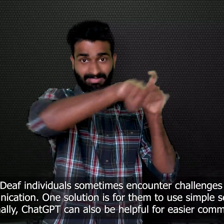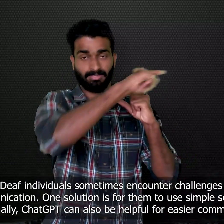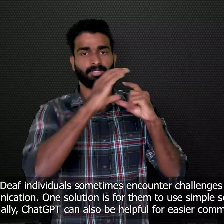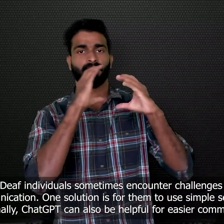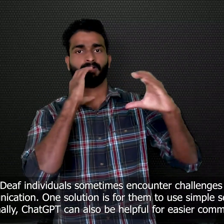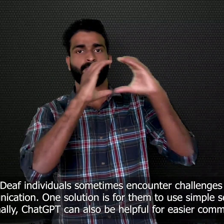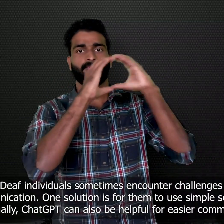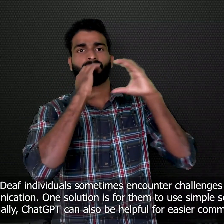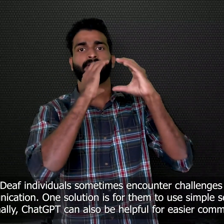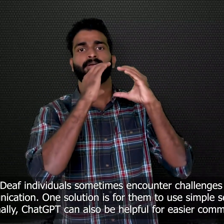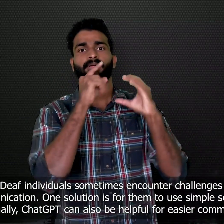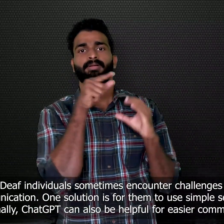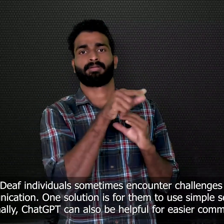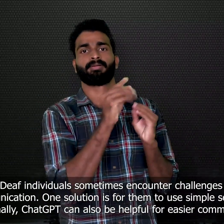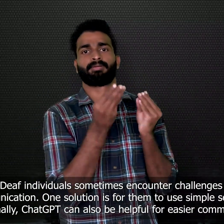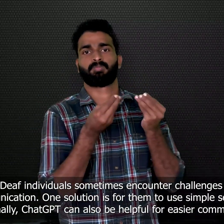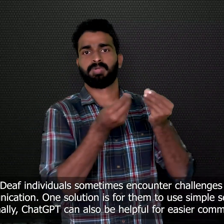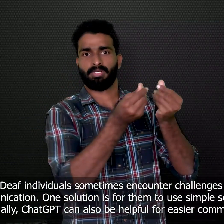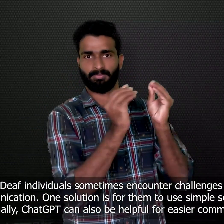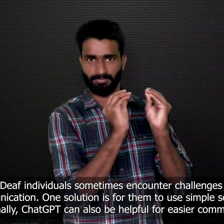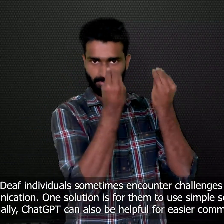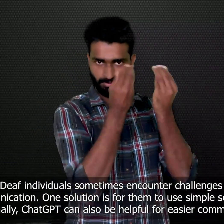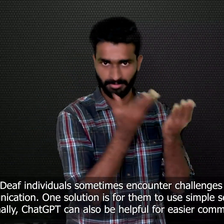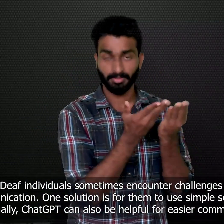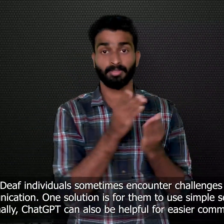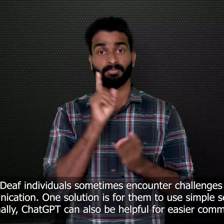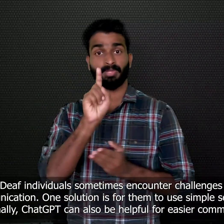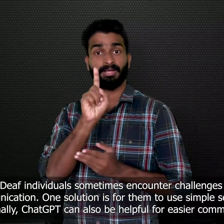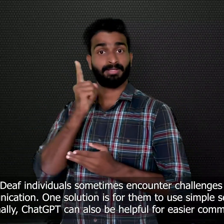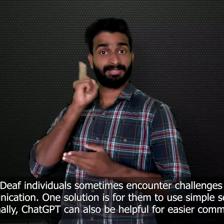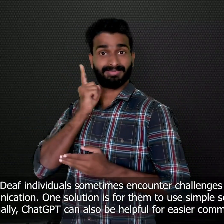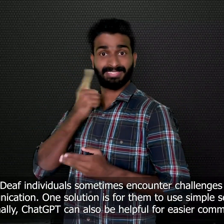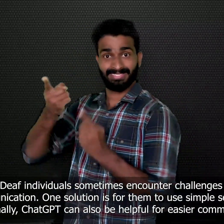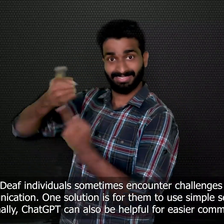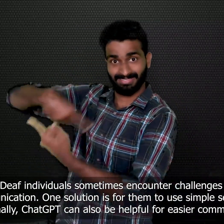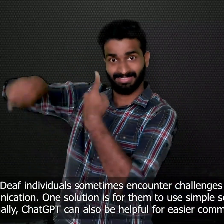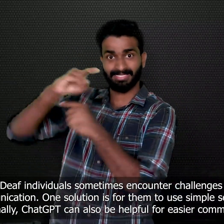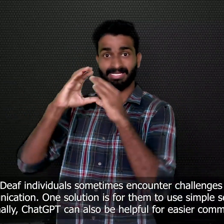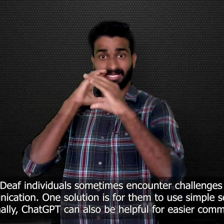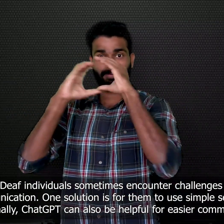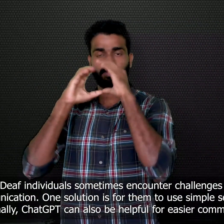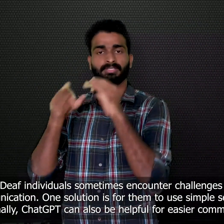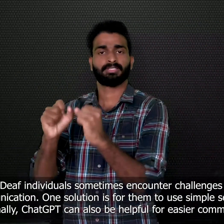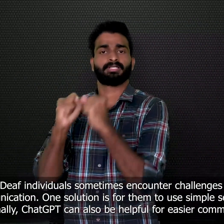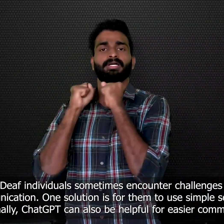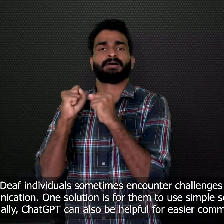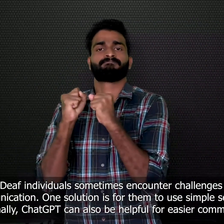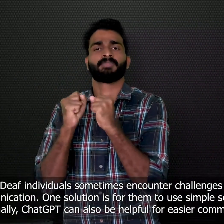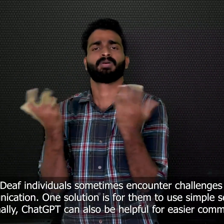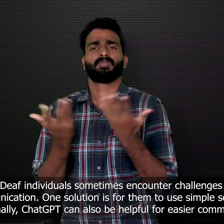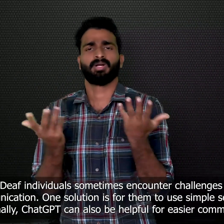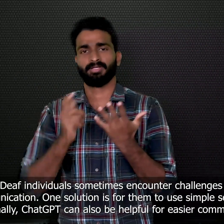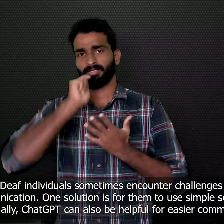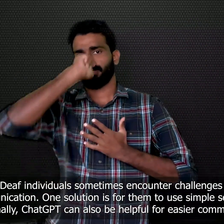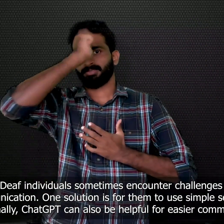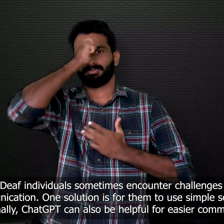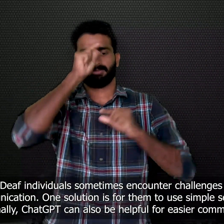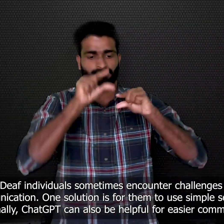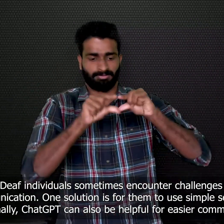Deaf individuals sometimes encounter challenges in communication. One solution is for them to use simple sentences. Additionally,